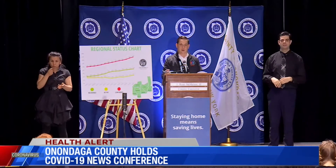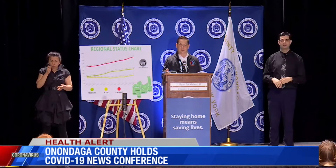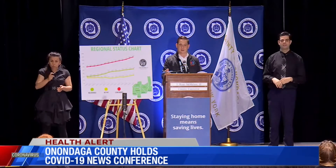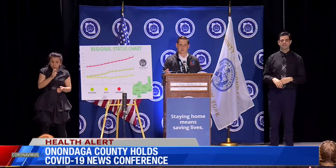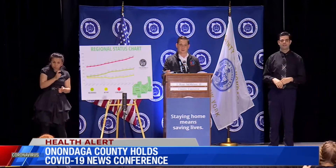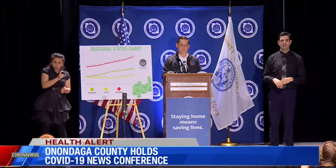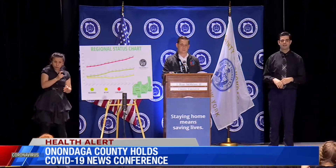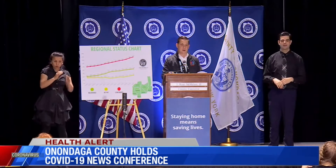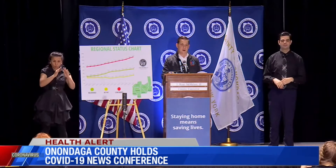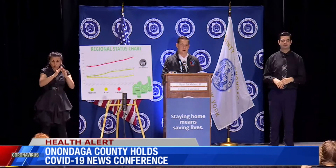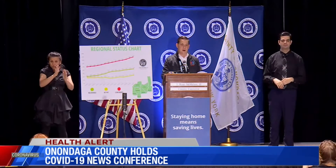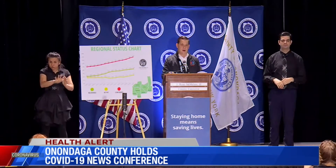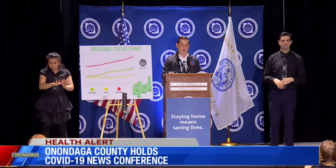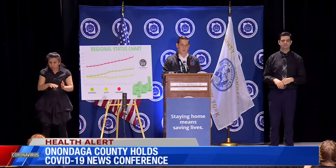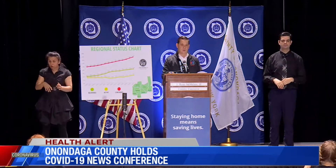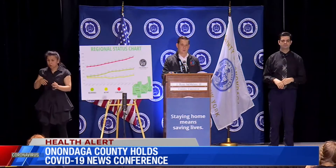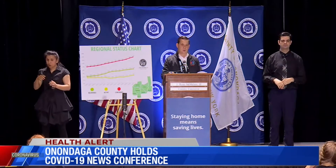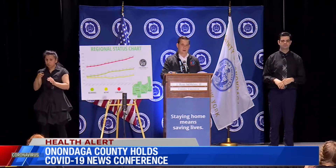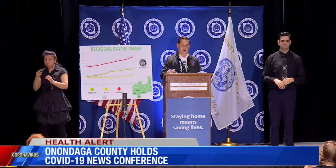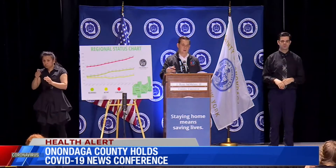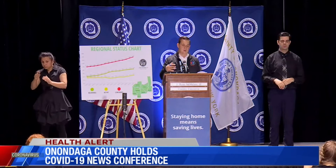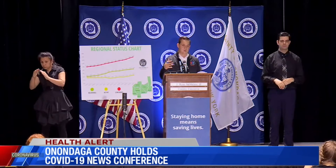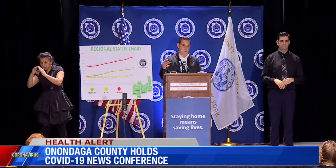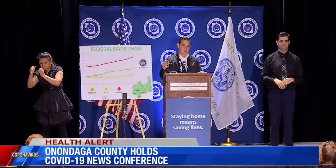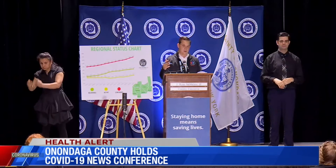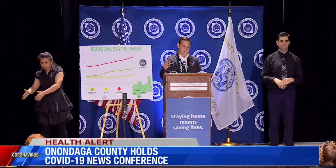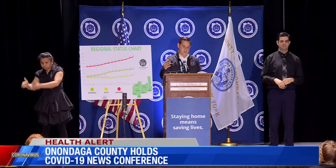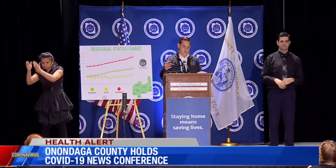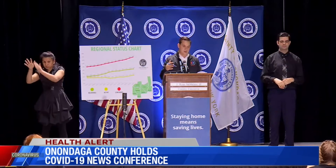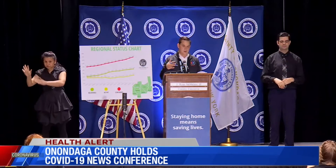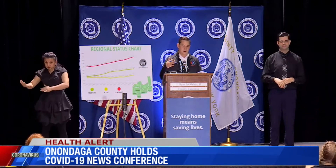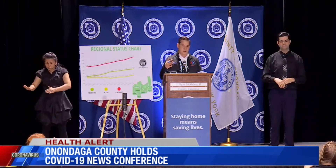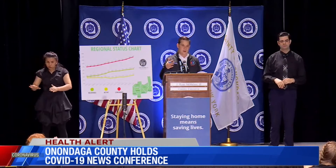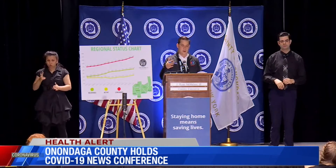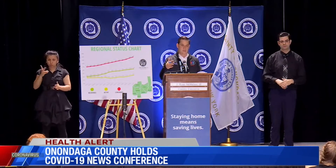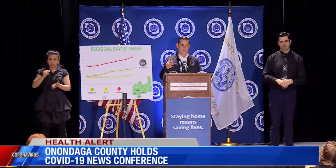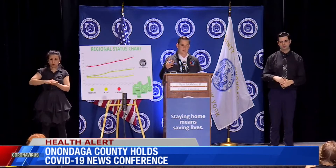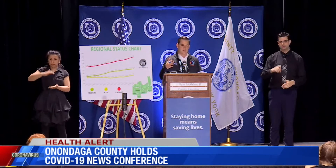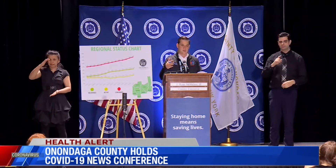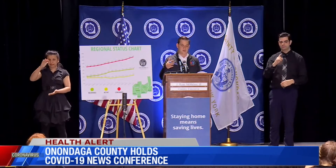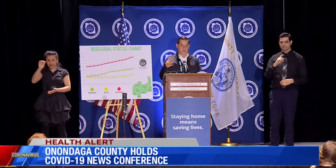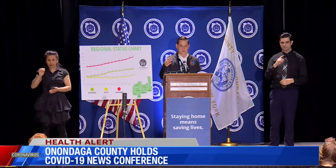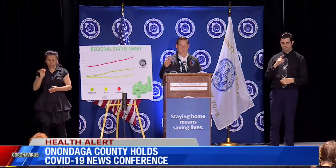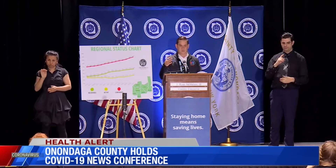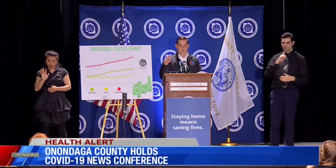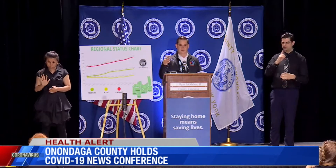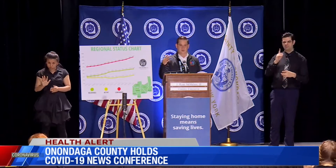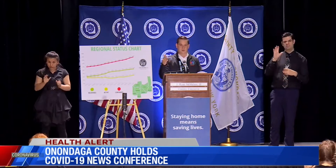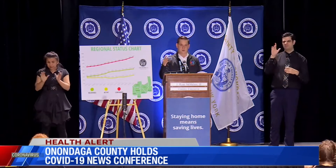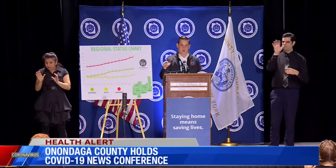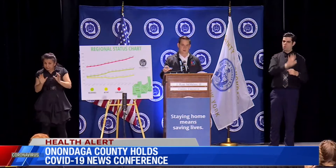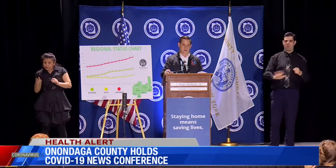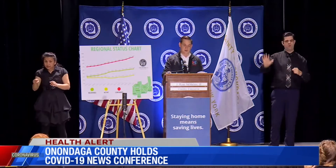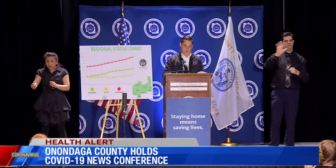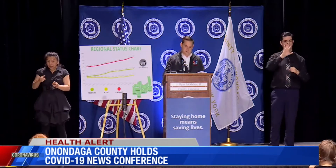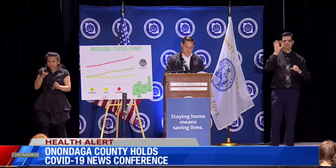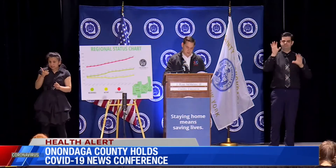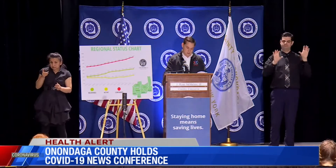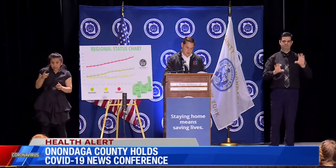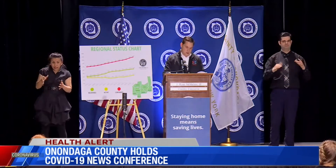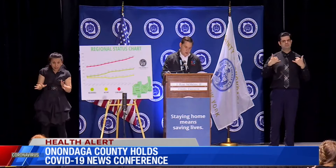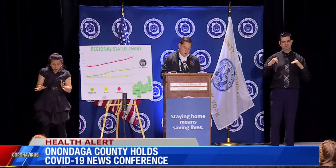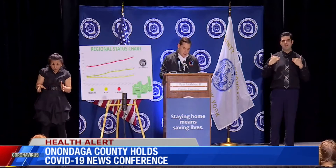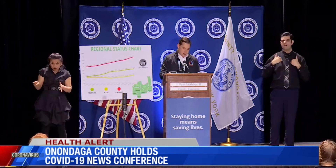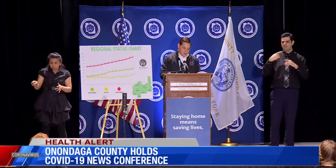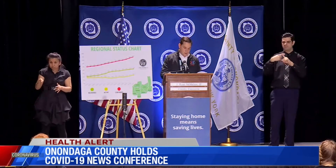going to have more cases. Once you break out those buildings, you look at your population, it holds pretty true with the rest of your cases.